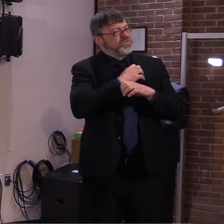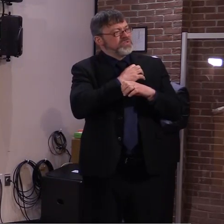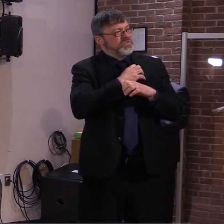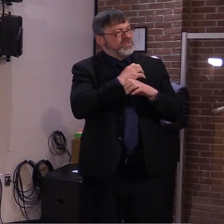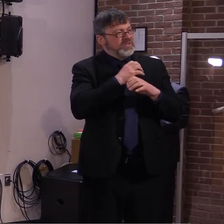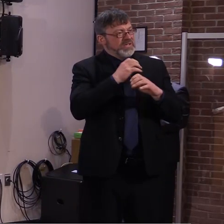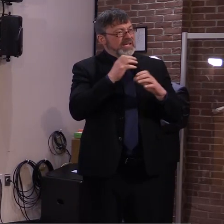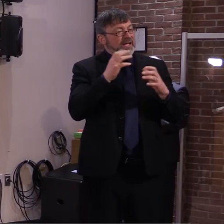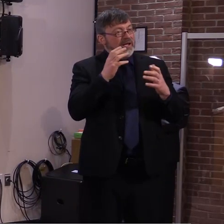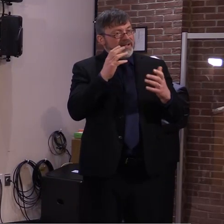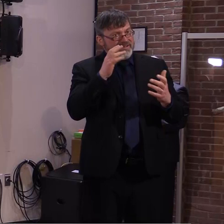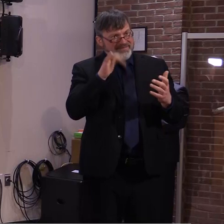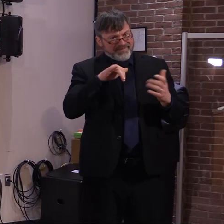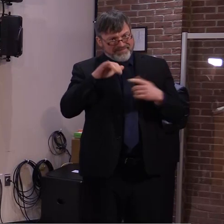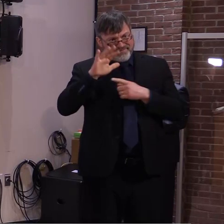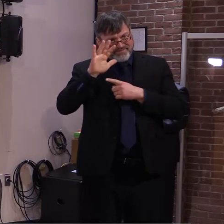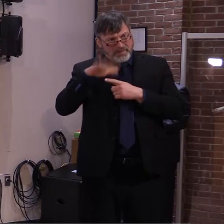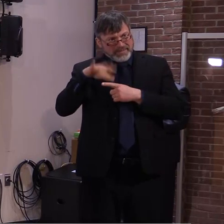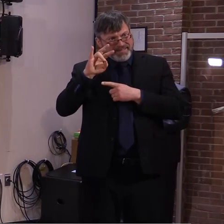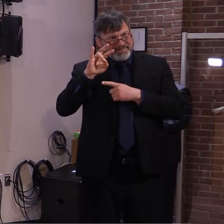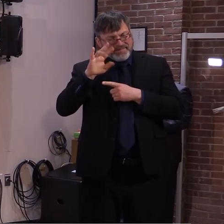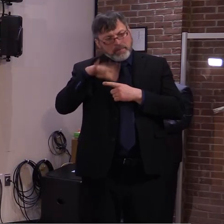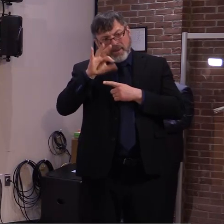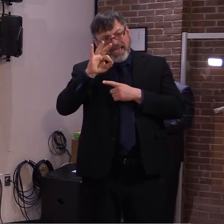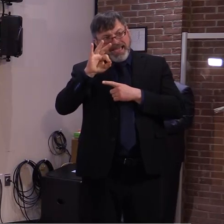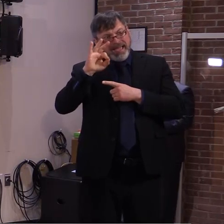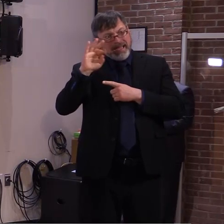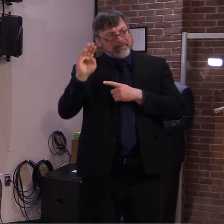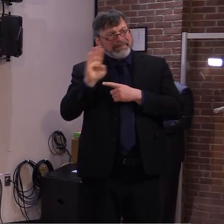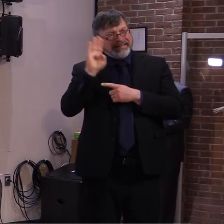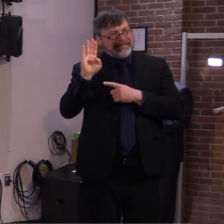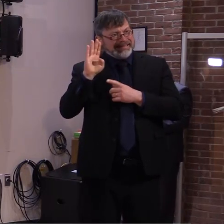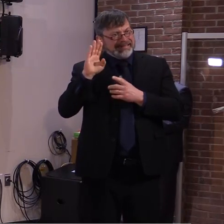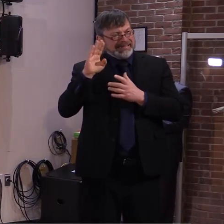do we prevent it from happening in the future and how do we rectify it today.